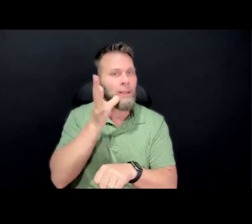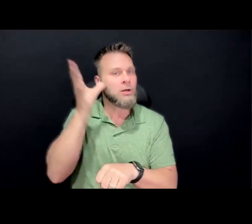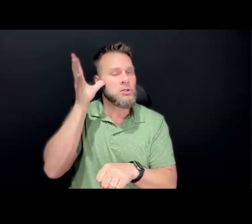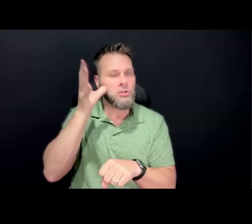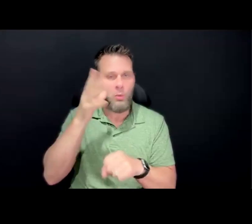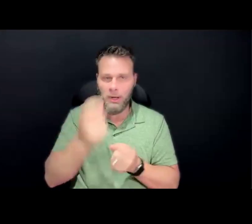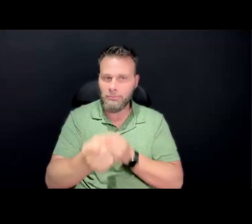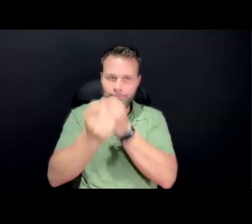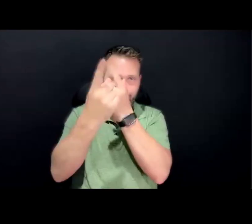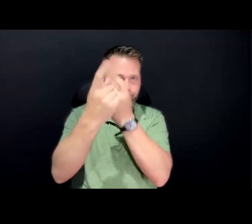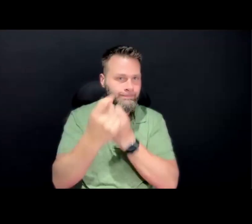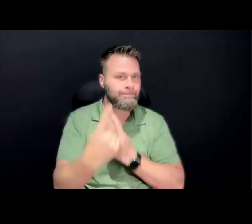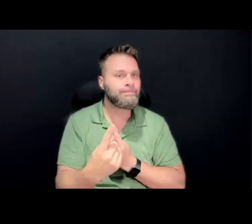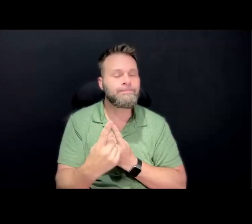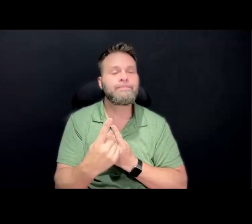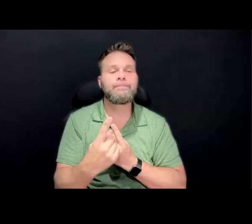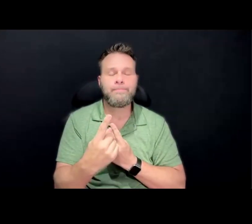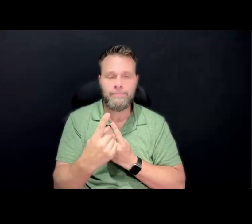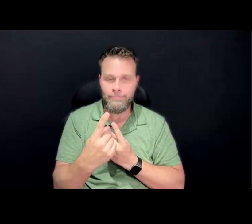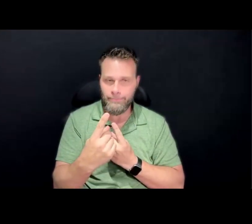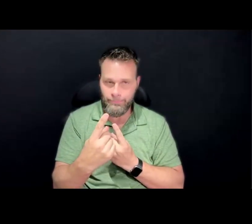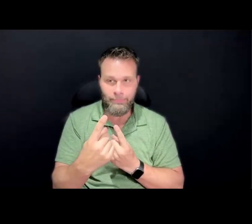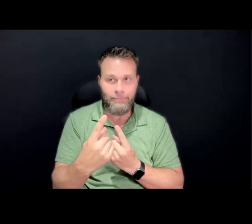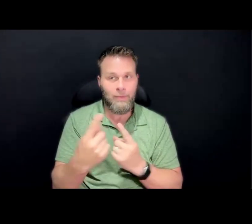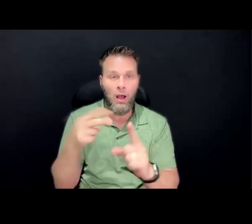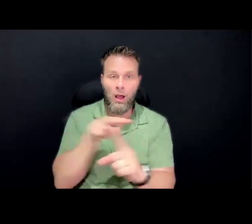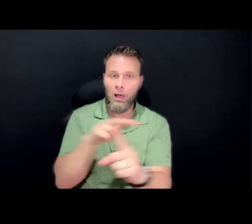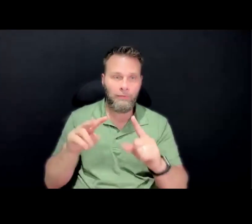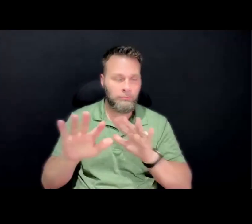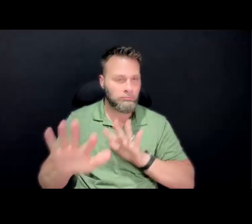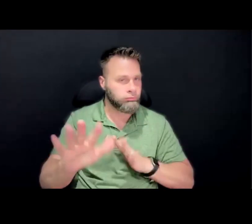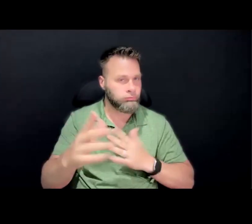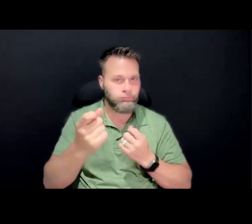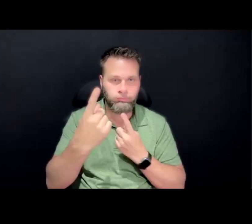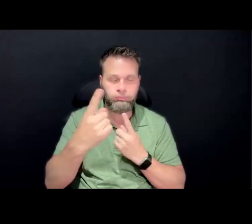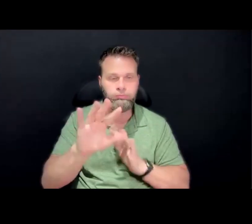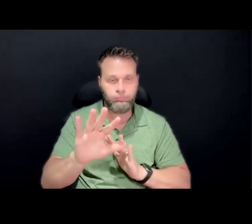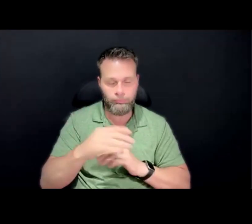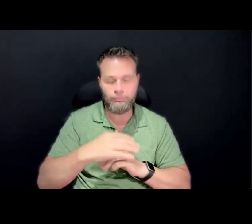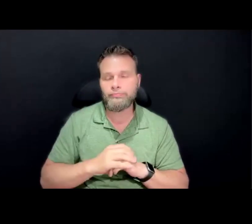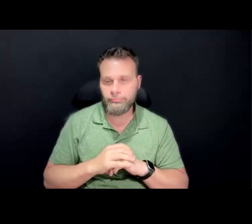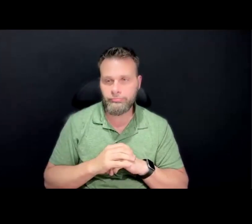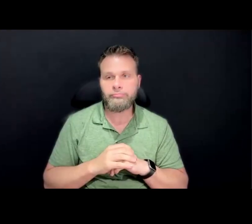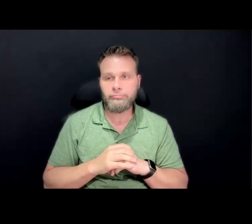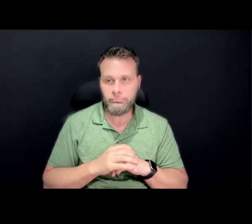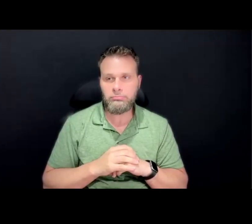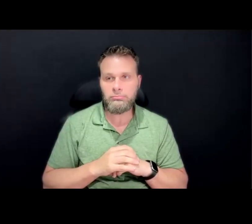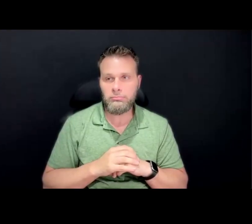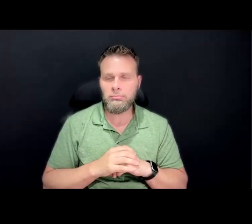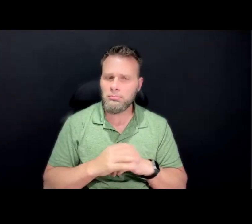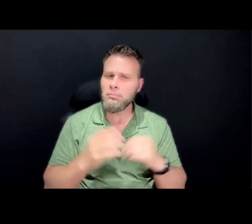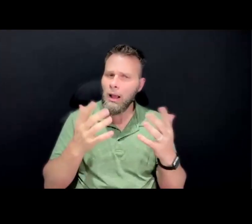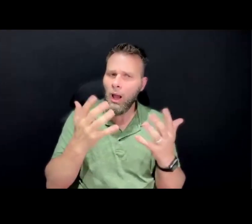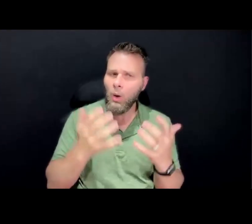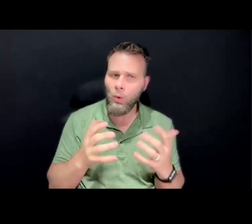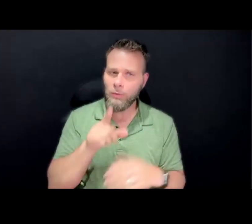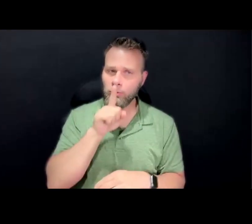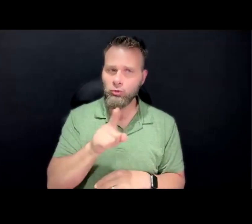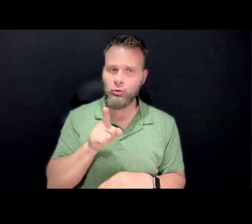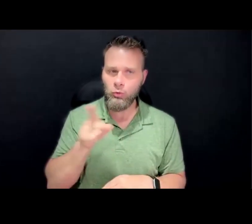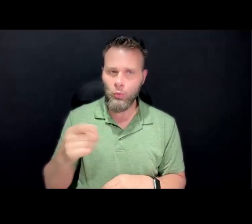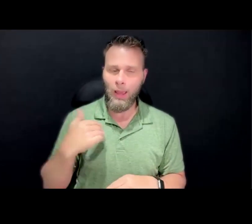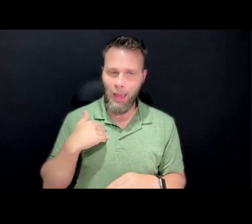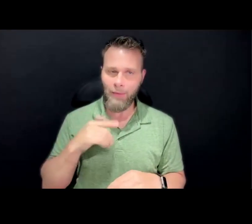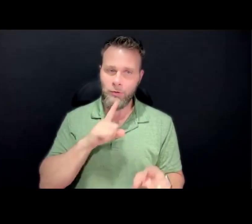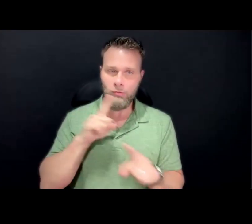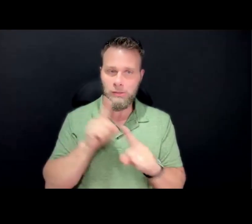can empathize and sympathize, all the empathizes. I want to make sure that you have a response that's